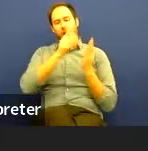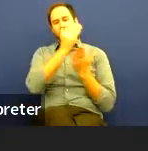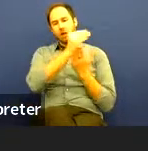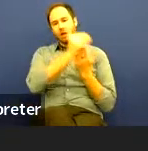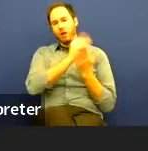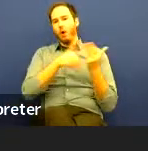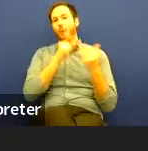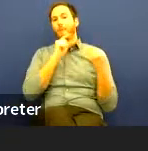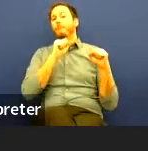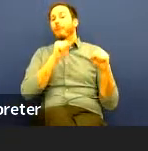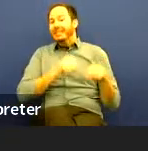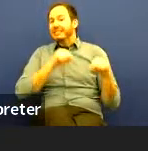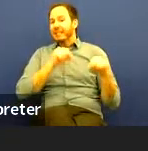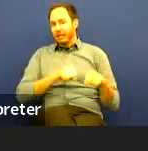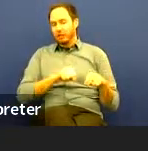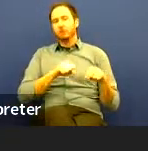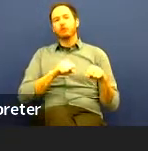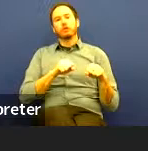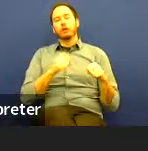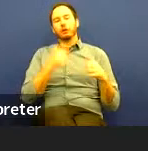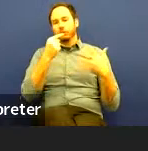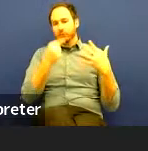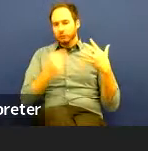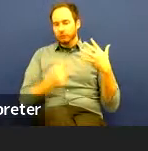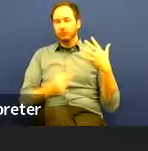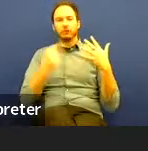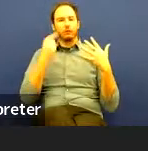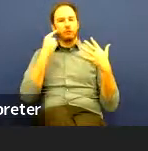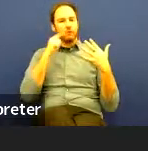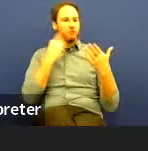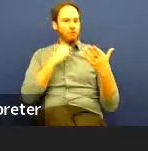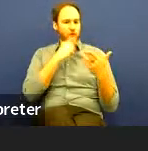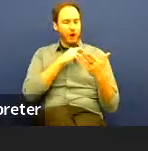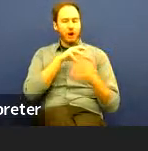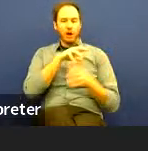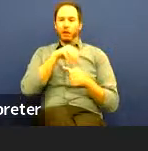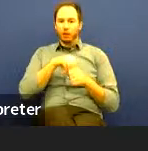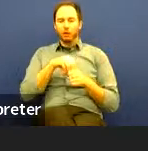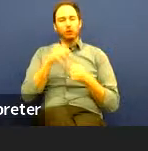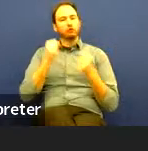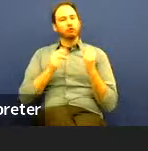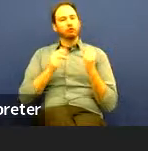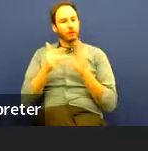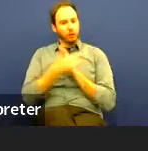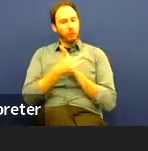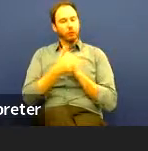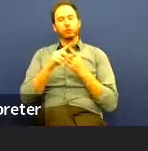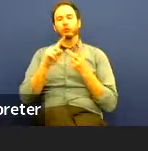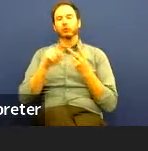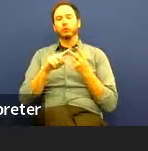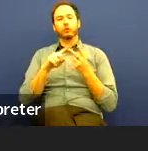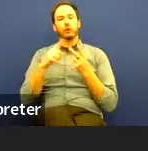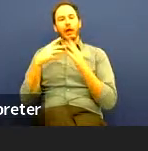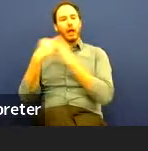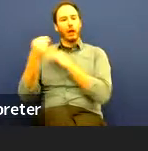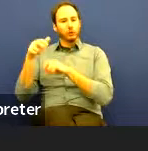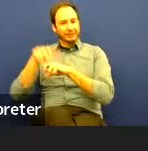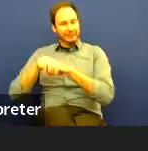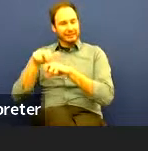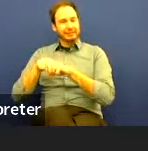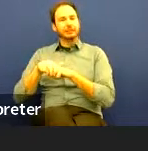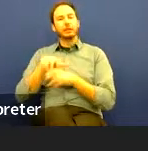the potential iterations for restaurants, including drive-through, including outdoor